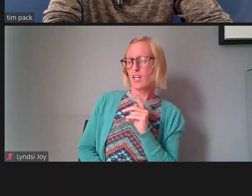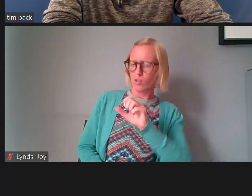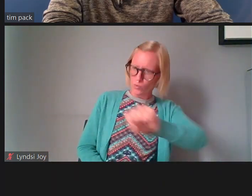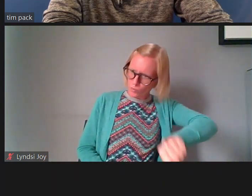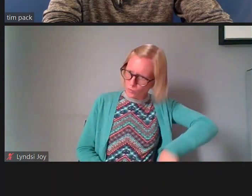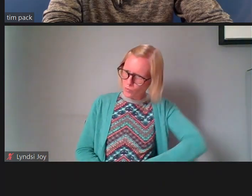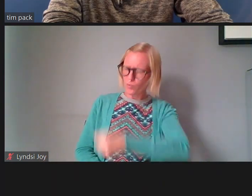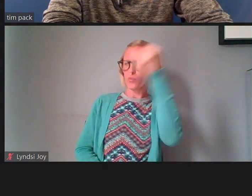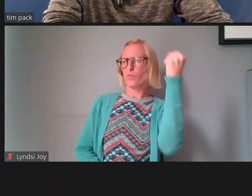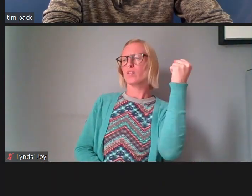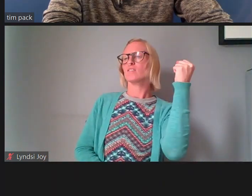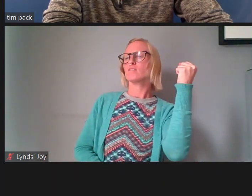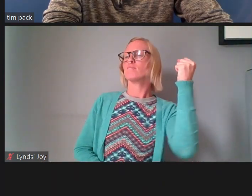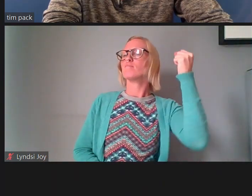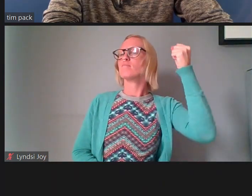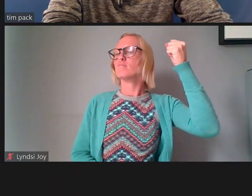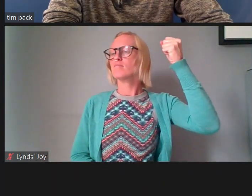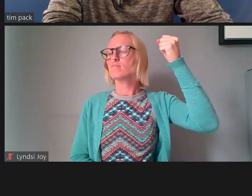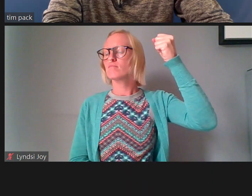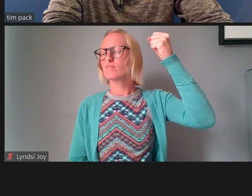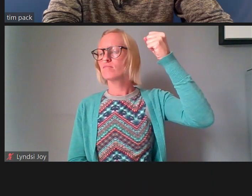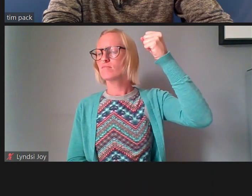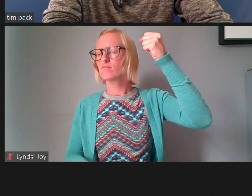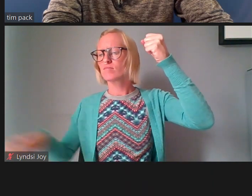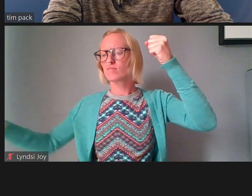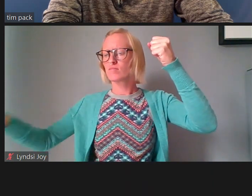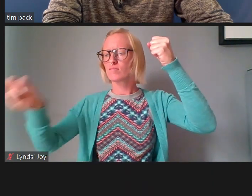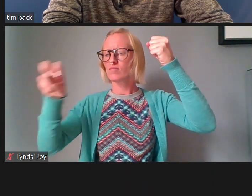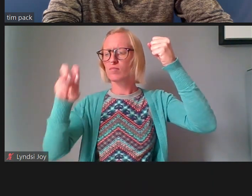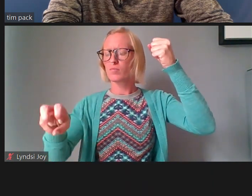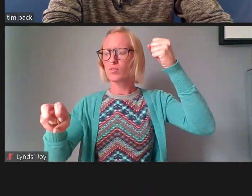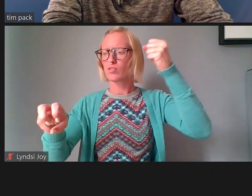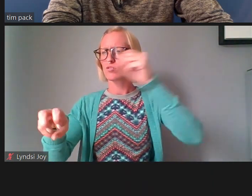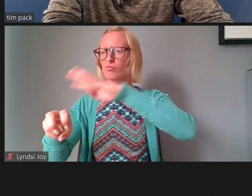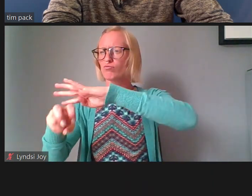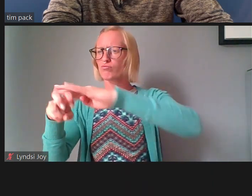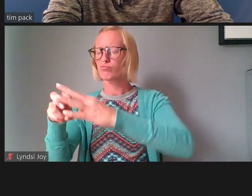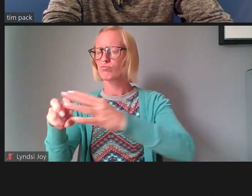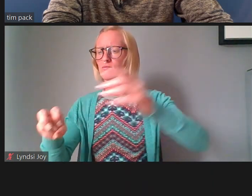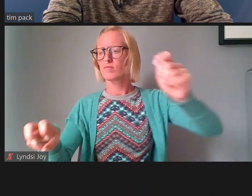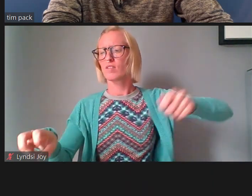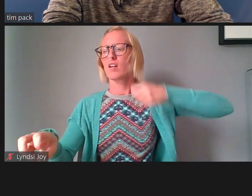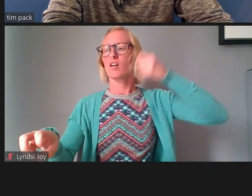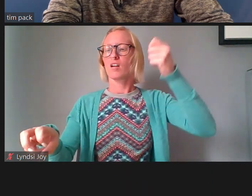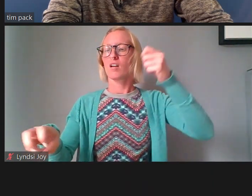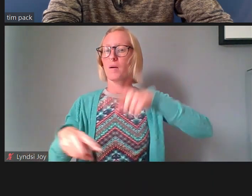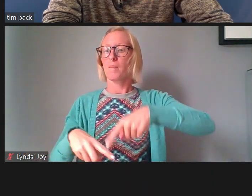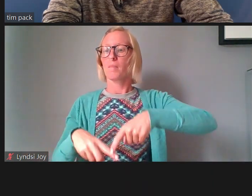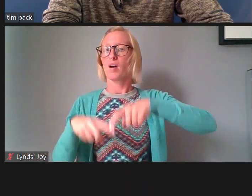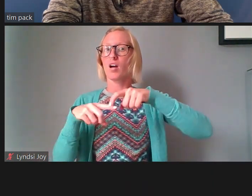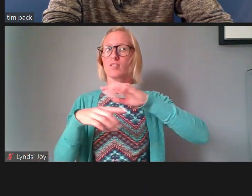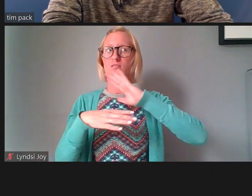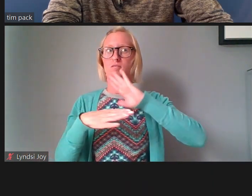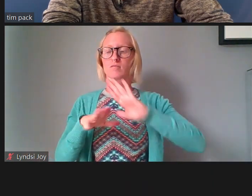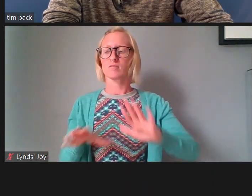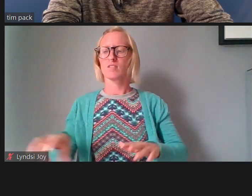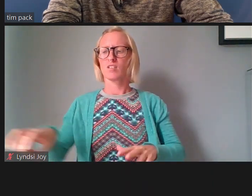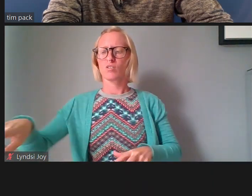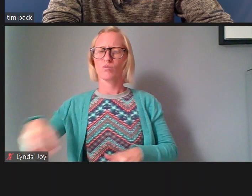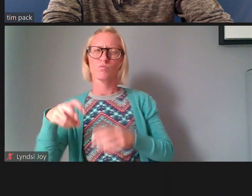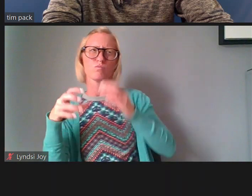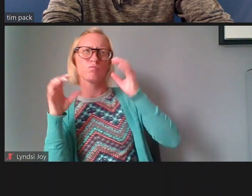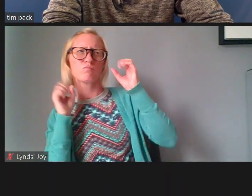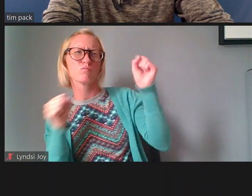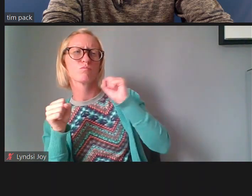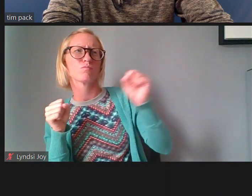flourish. He raised his arm in the air. There came a pause, a hiatus. The pig continued to scream, and the creepers